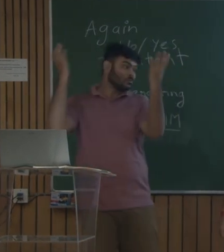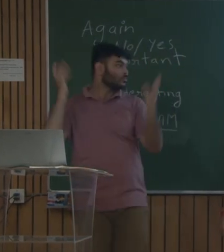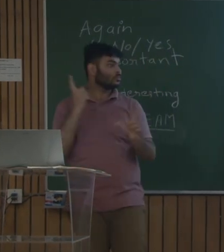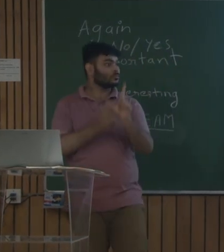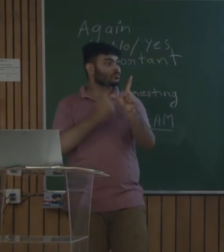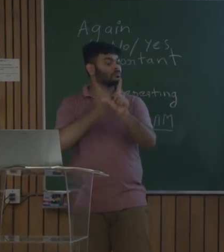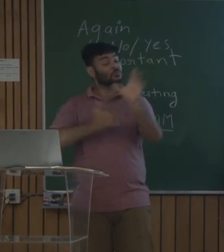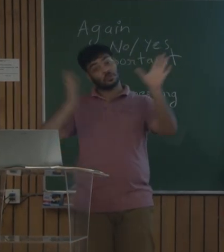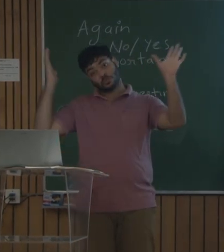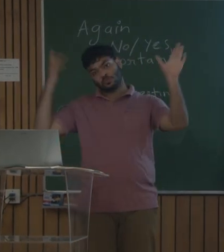Many years.